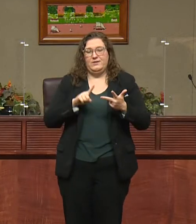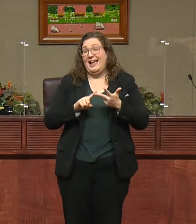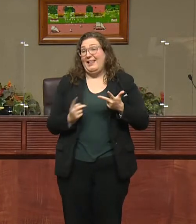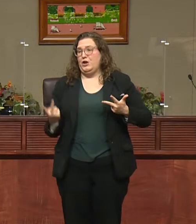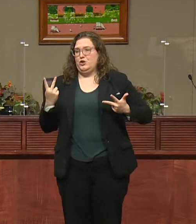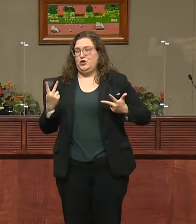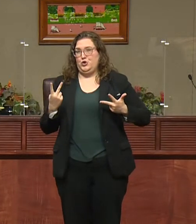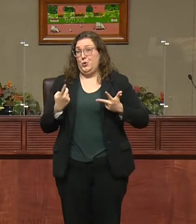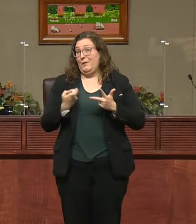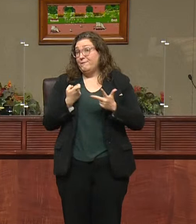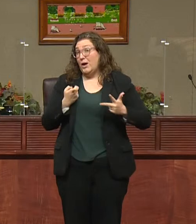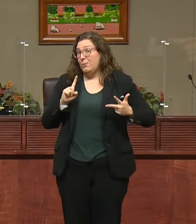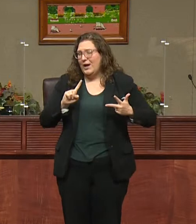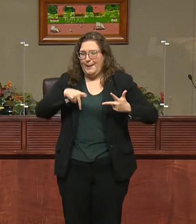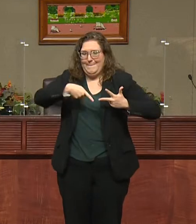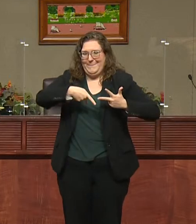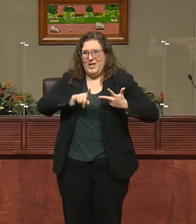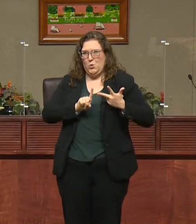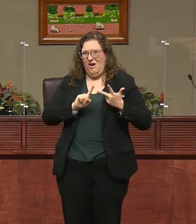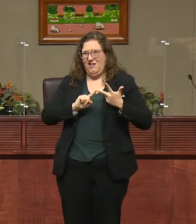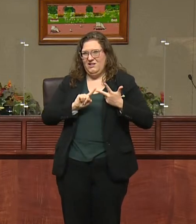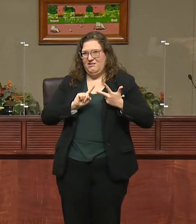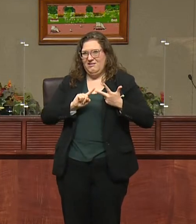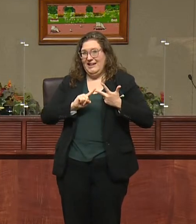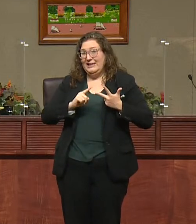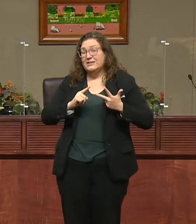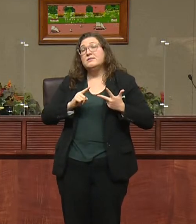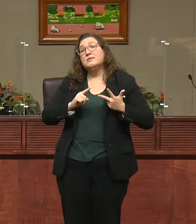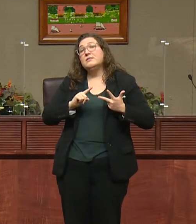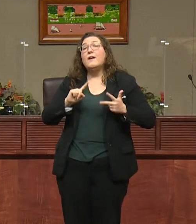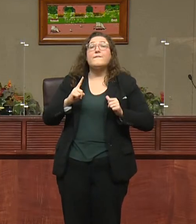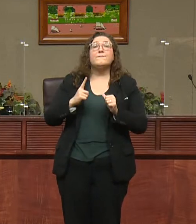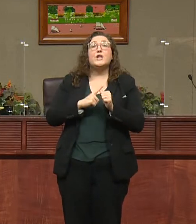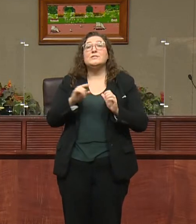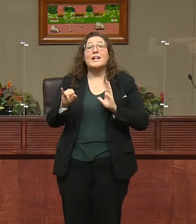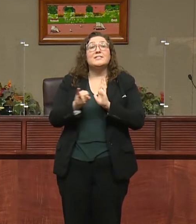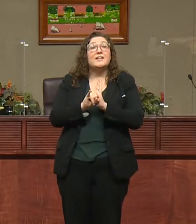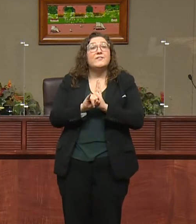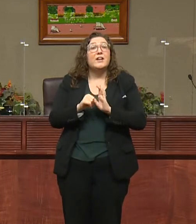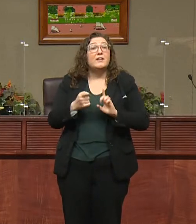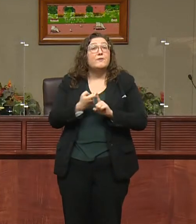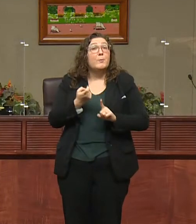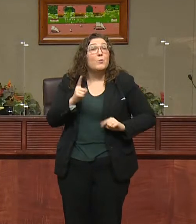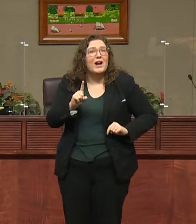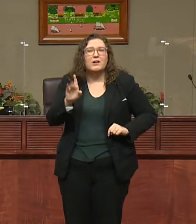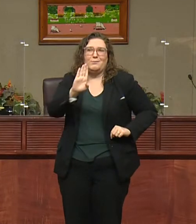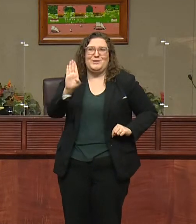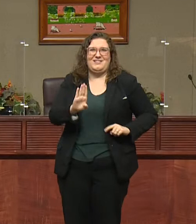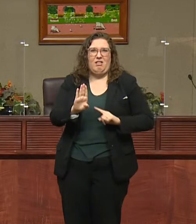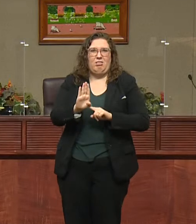the P.1 variant, first identified in travelers from Brazil. The event date for the newly